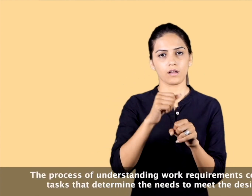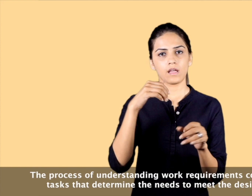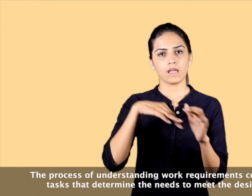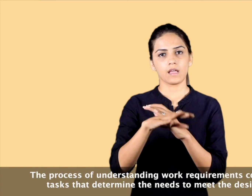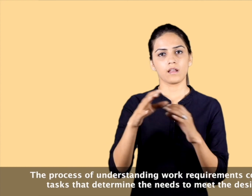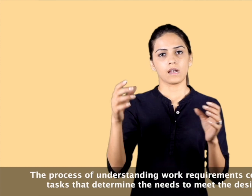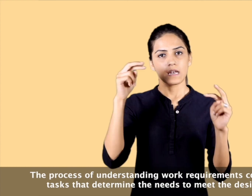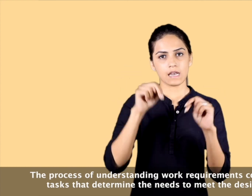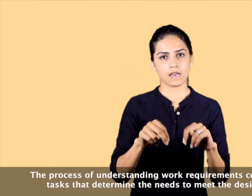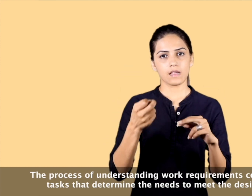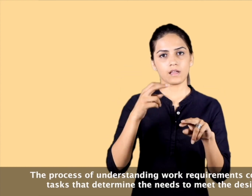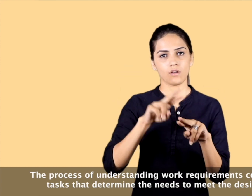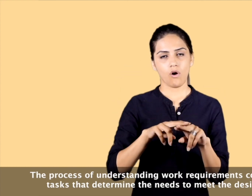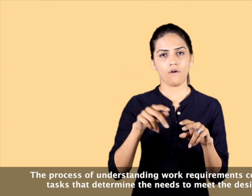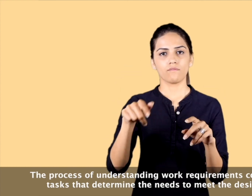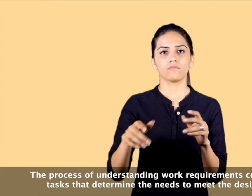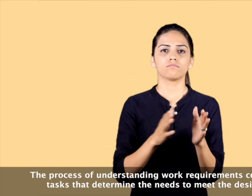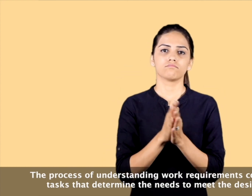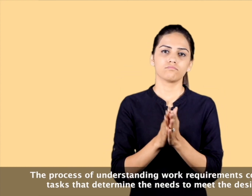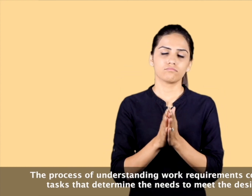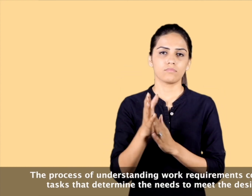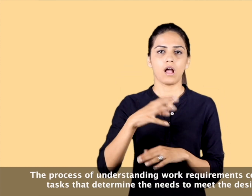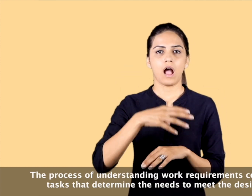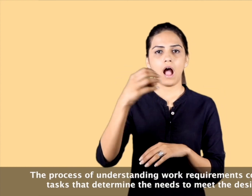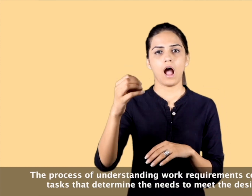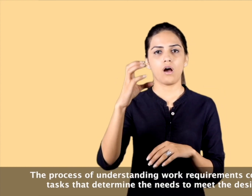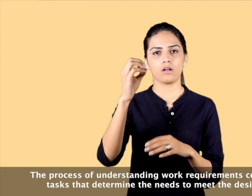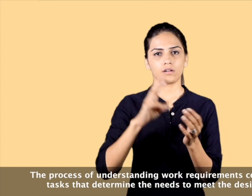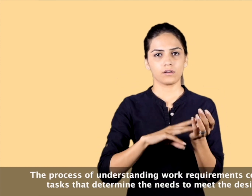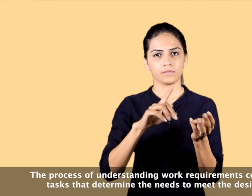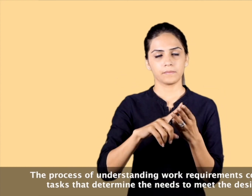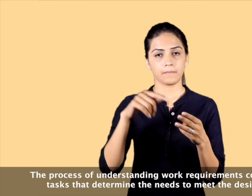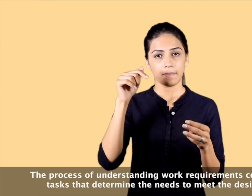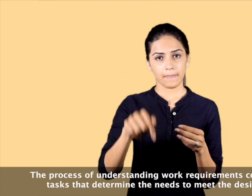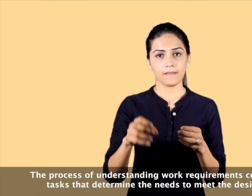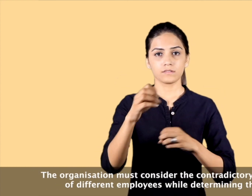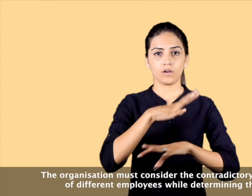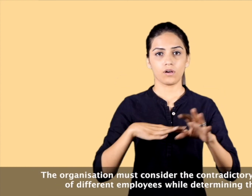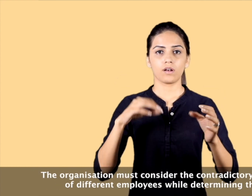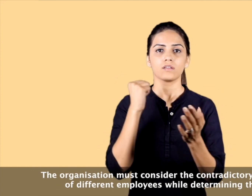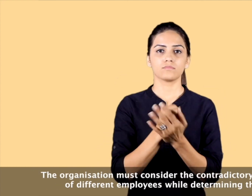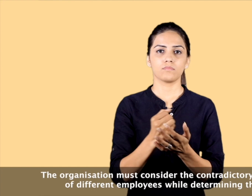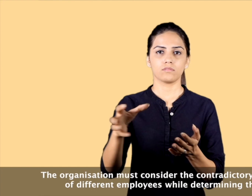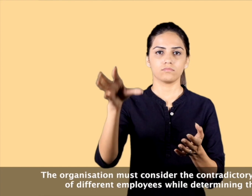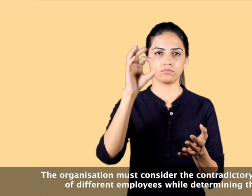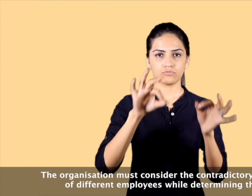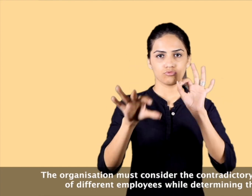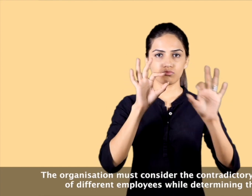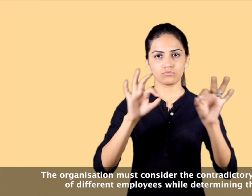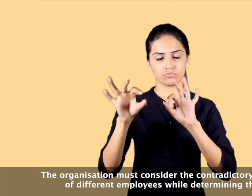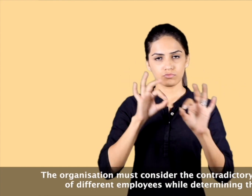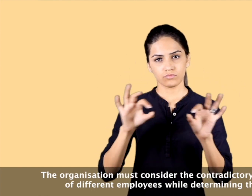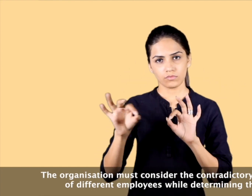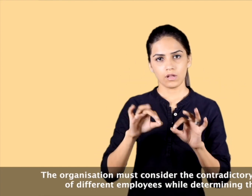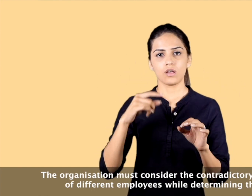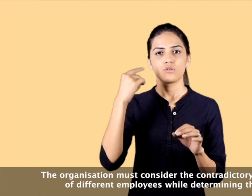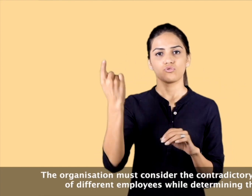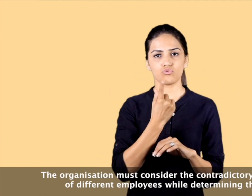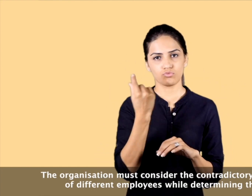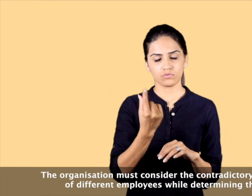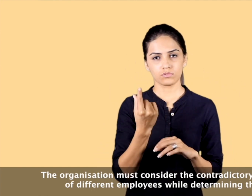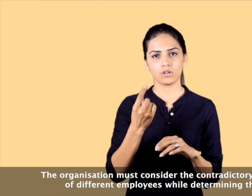various tasks that determine the needs to meet the desired outcome. The organization must consider